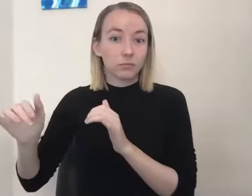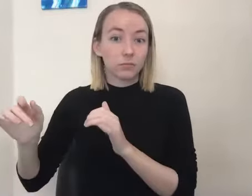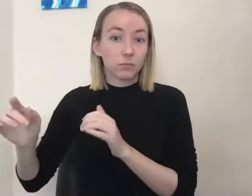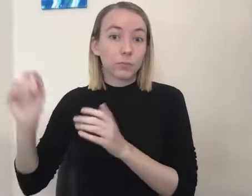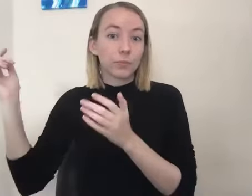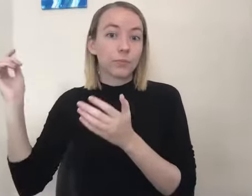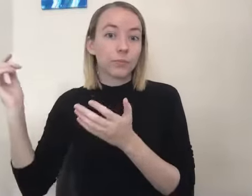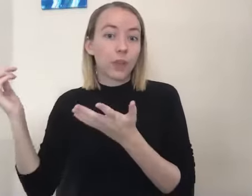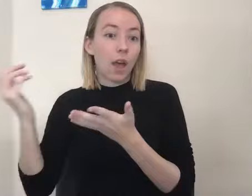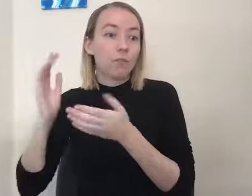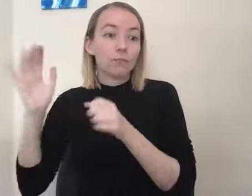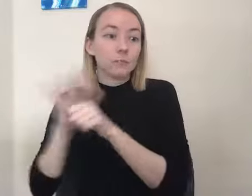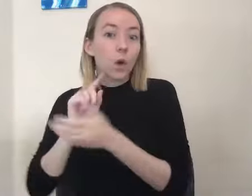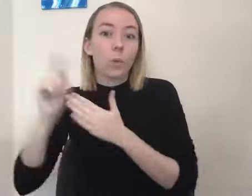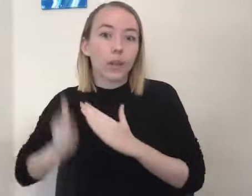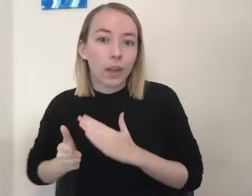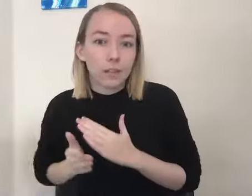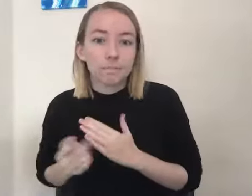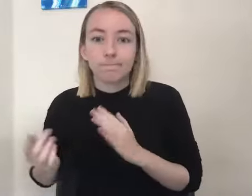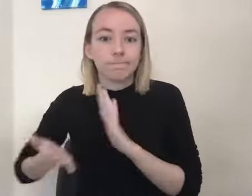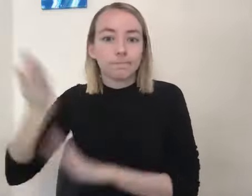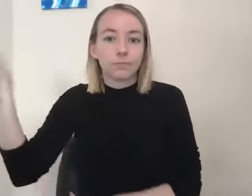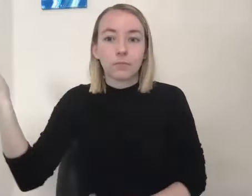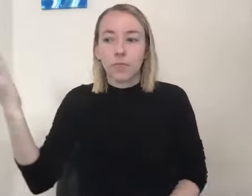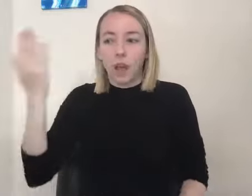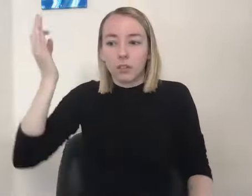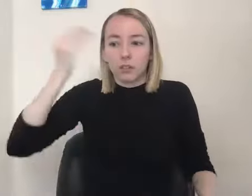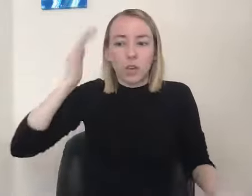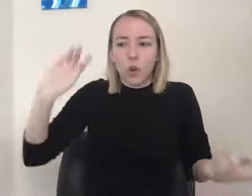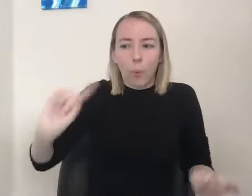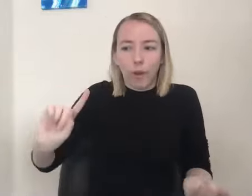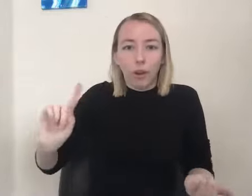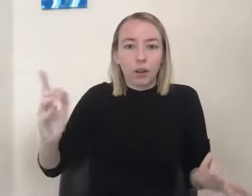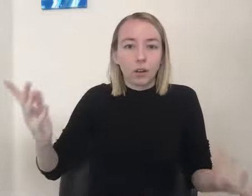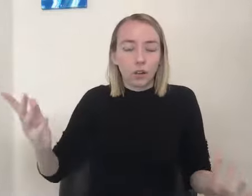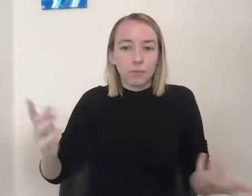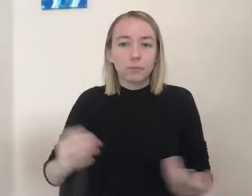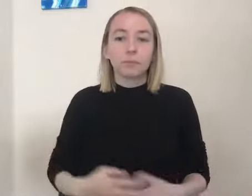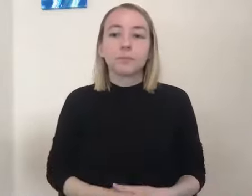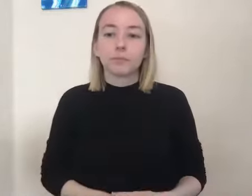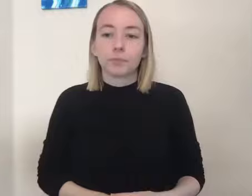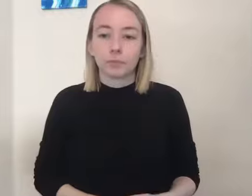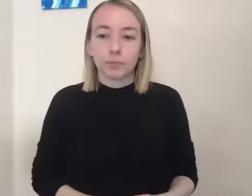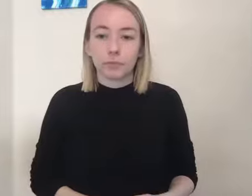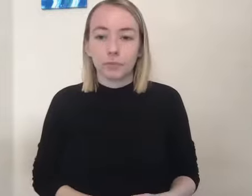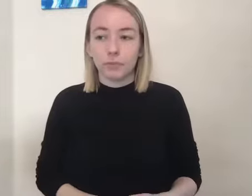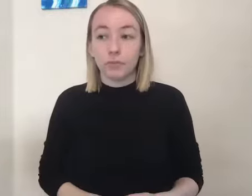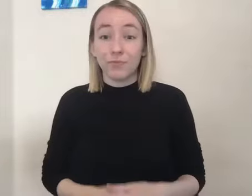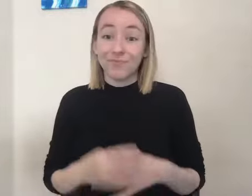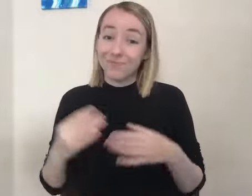never worked out, because the first weekend we were married, he stayed out all weekend, and I had no idea what happened, because he'd never